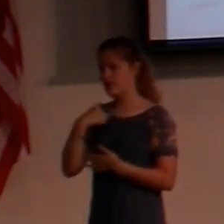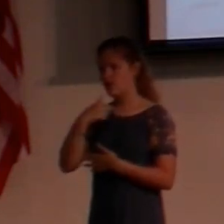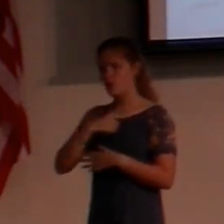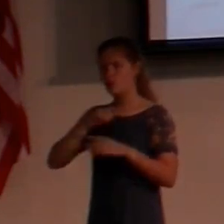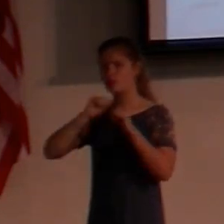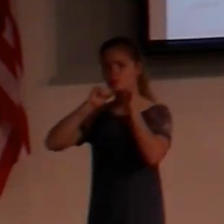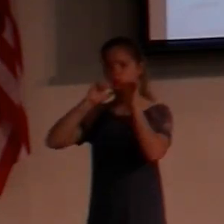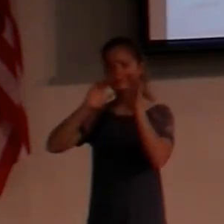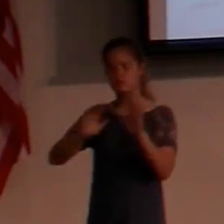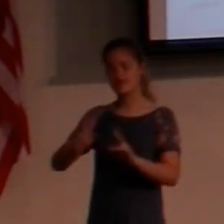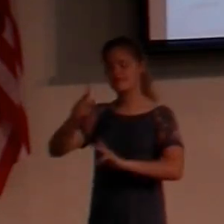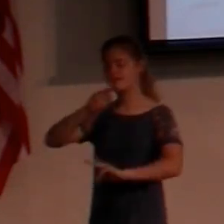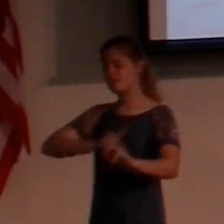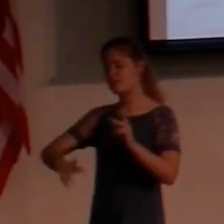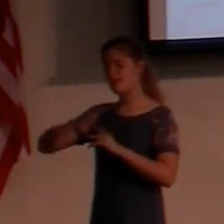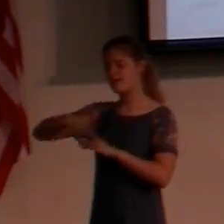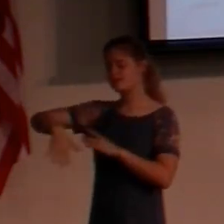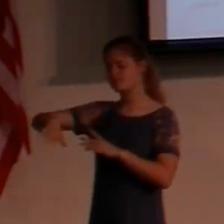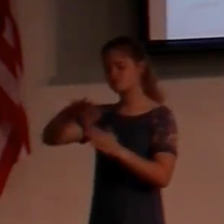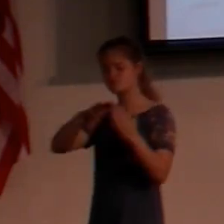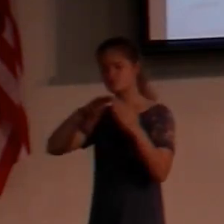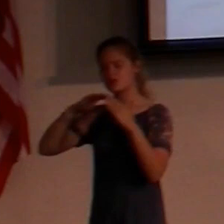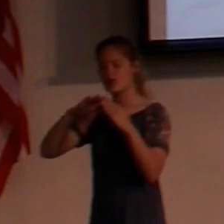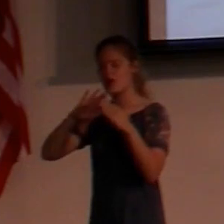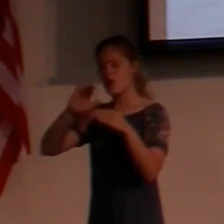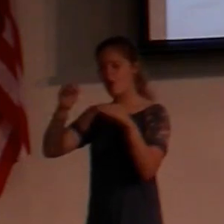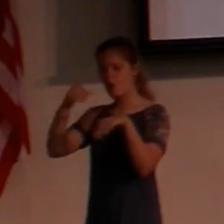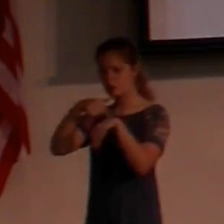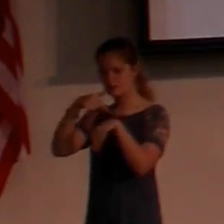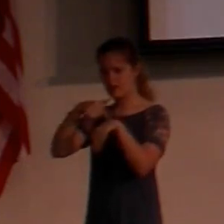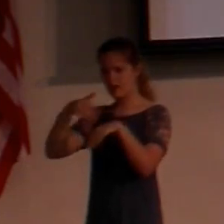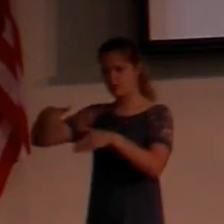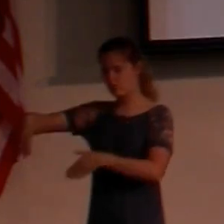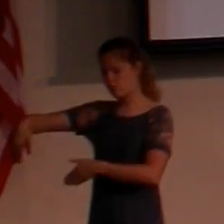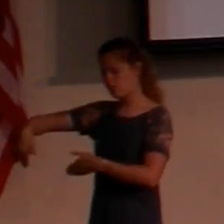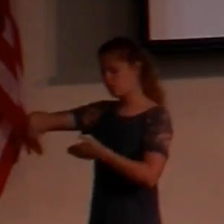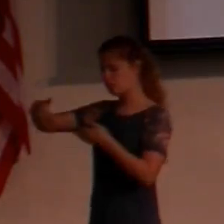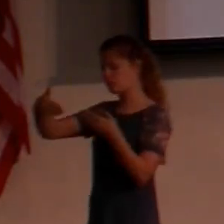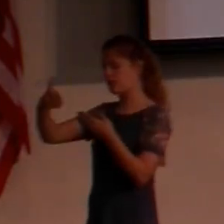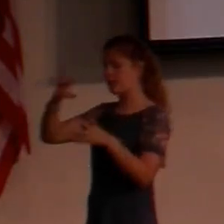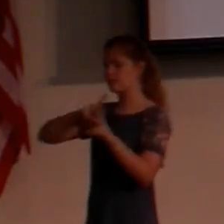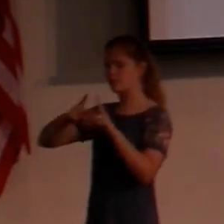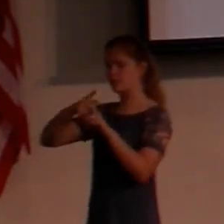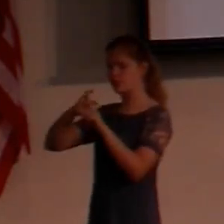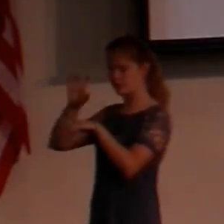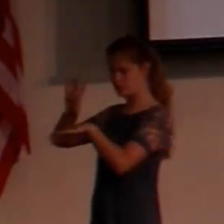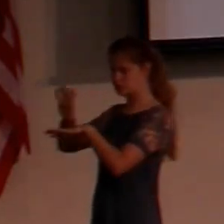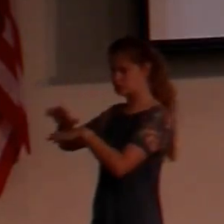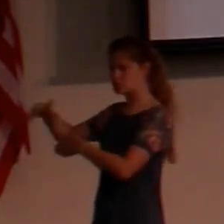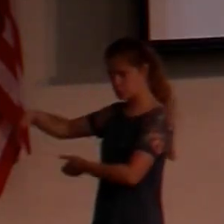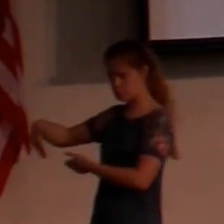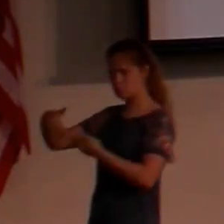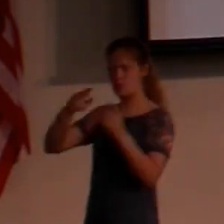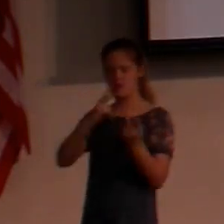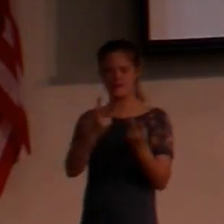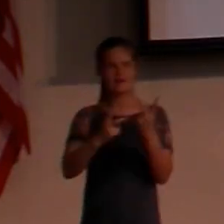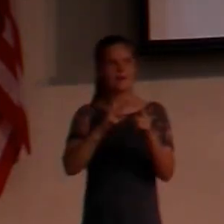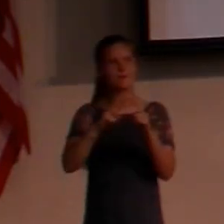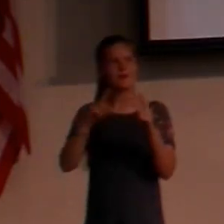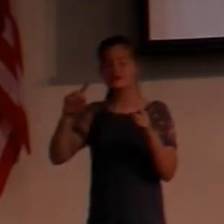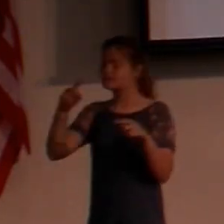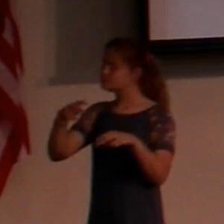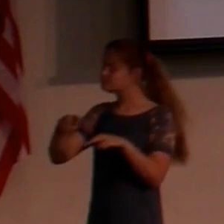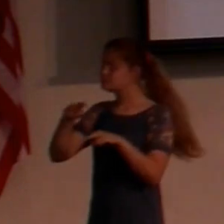the people of that community. The whole time we went, though, we brought people with us from the congregation. But we were able to just sit and talk